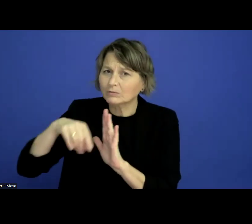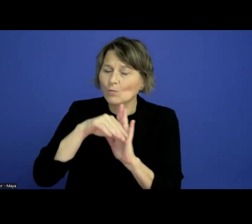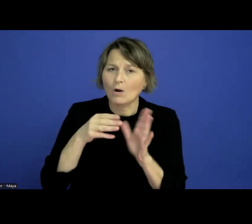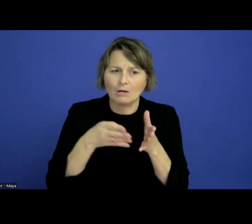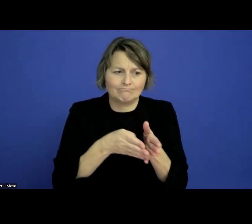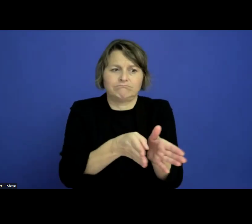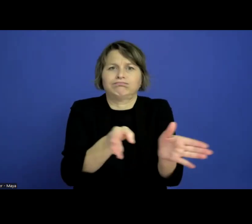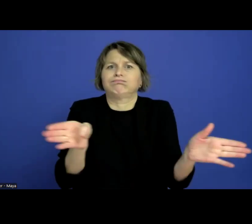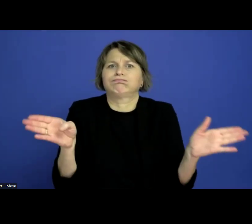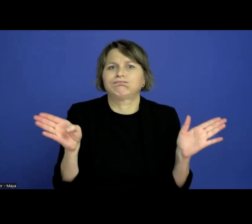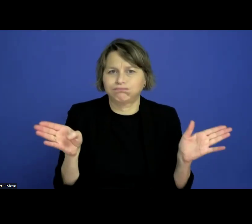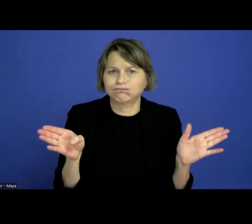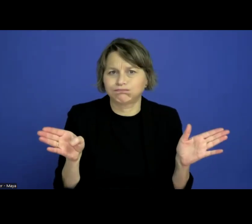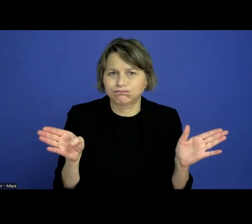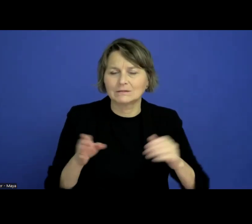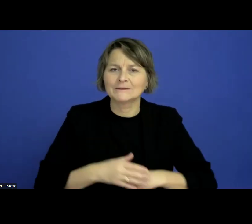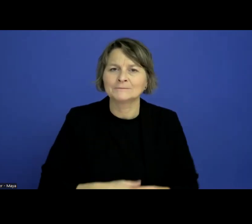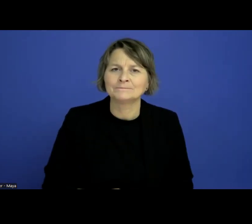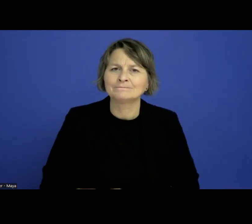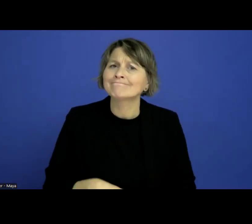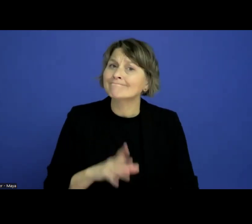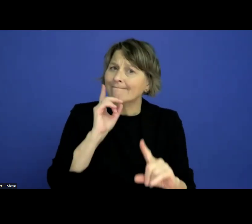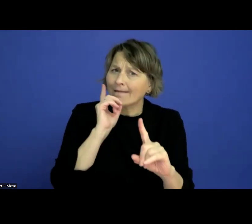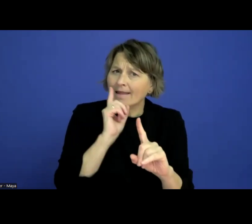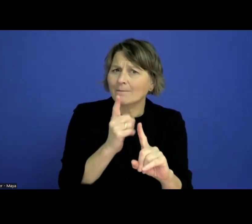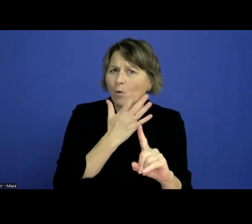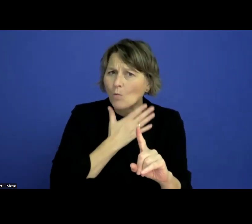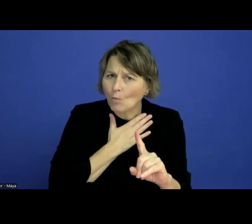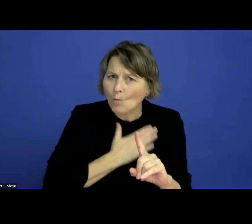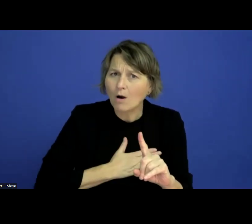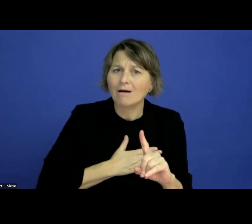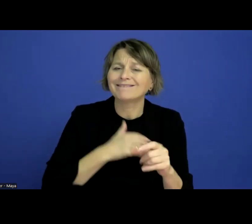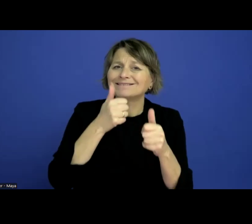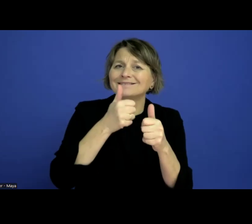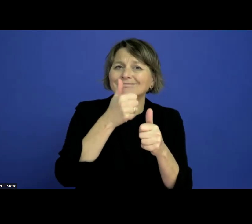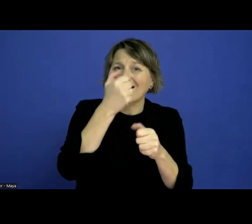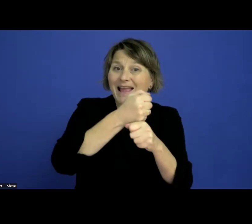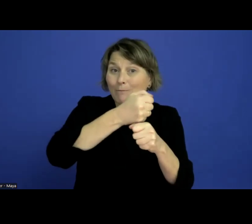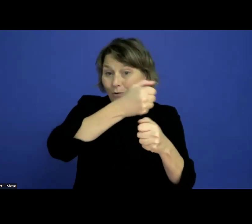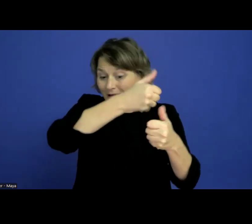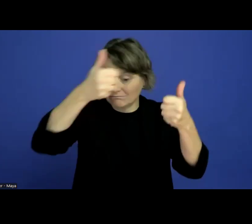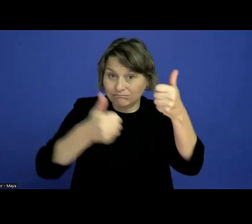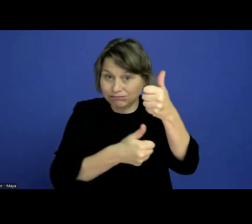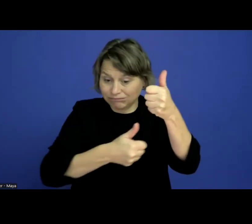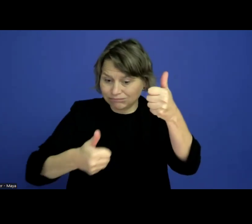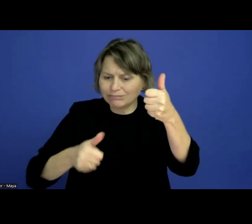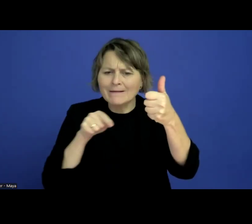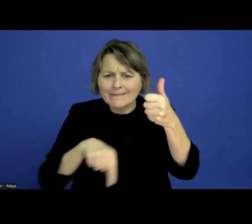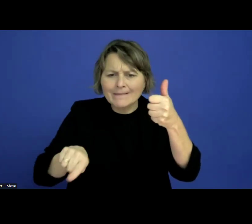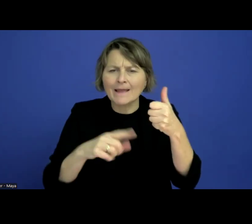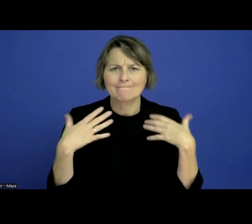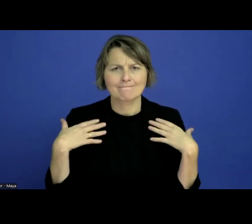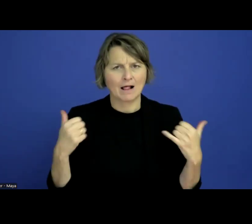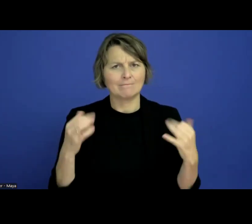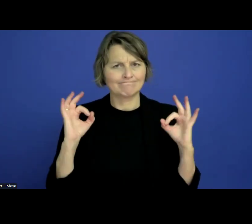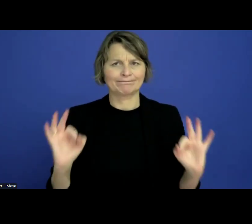program which is designed to prioritize employee well-being across various life